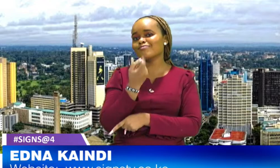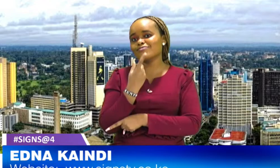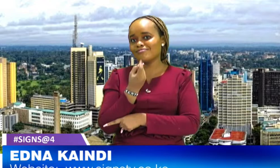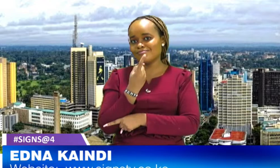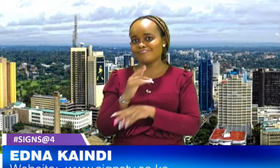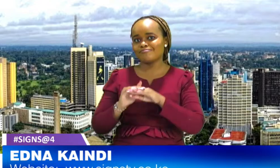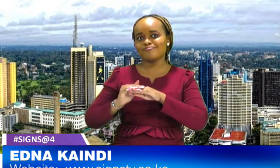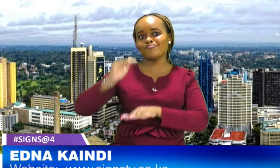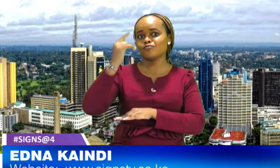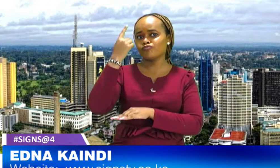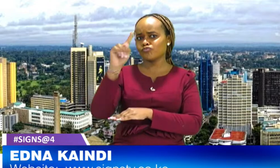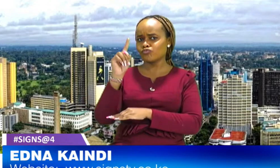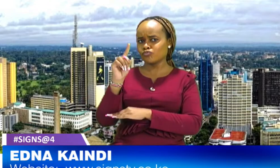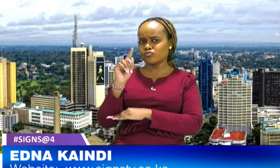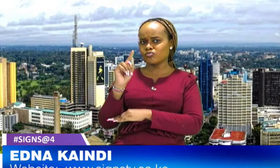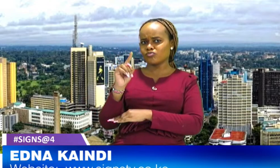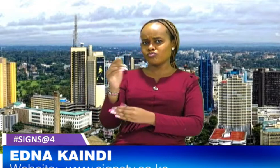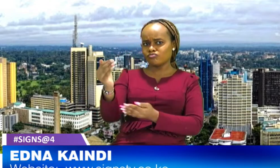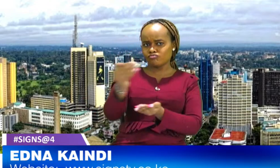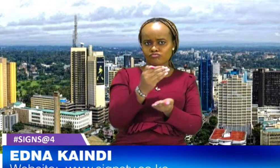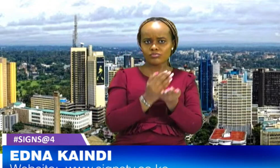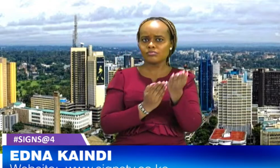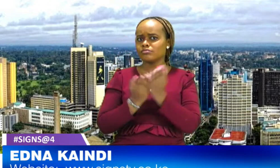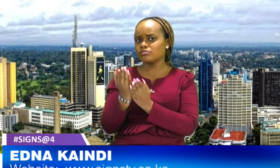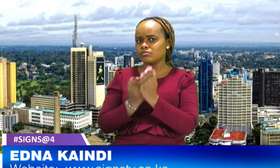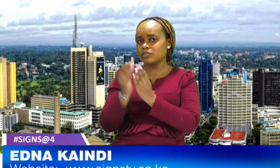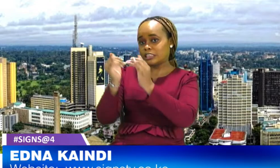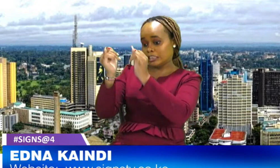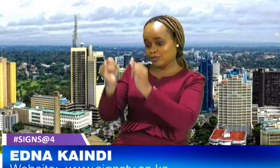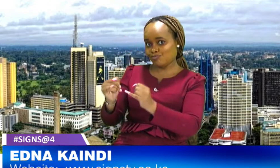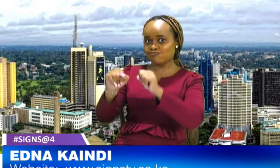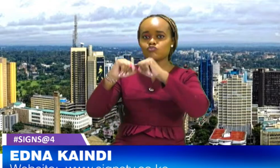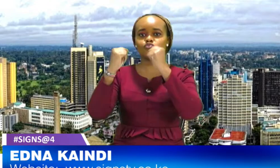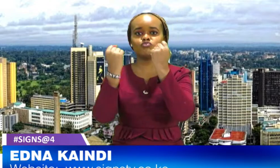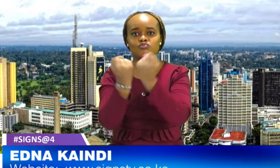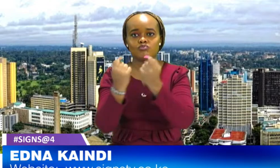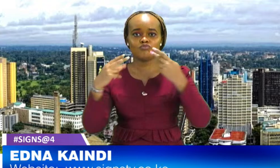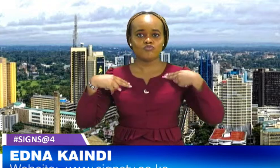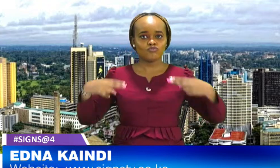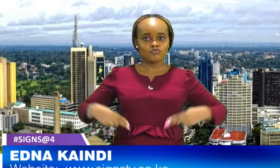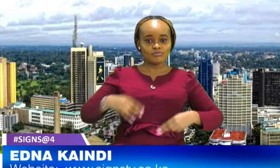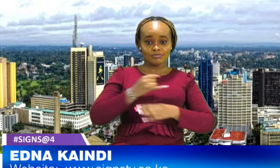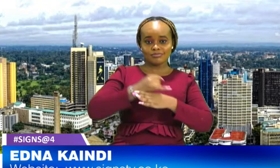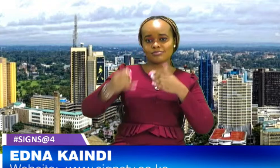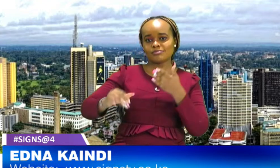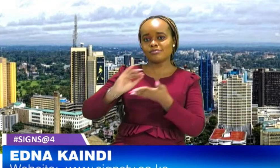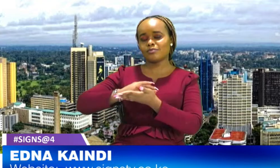the new social health insurance fund.